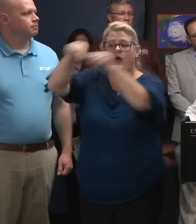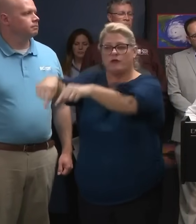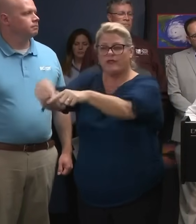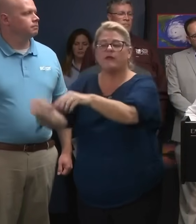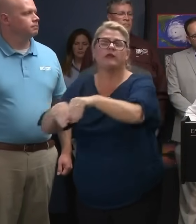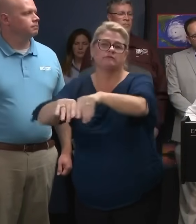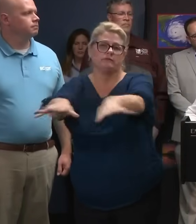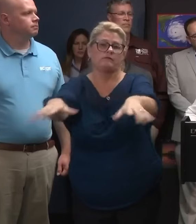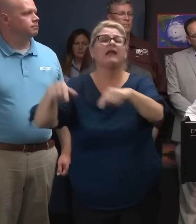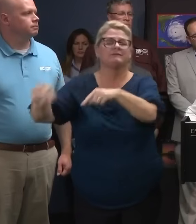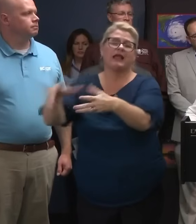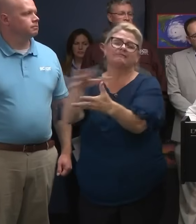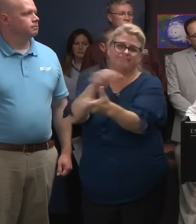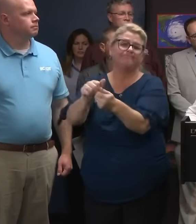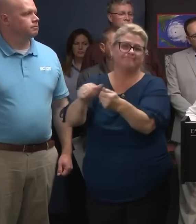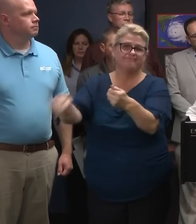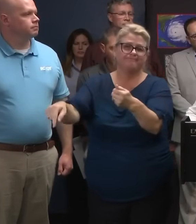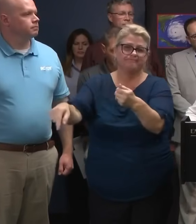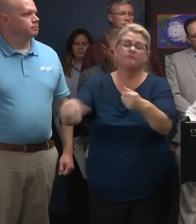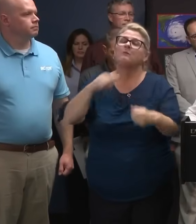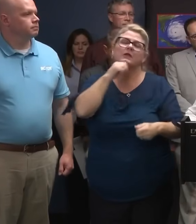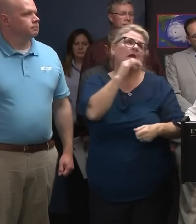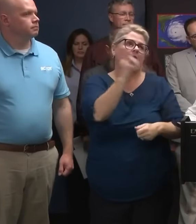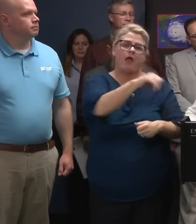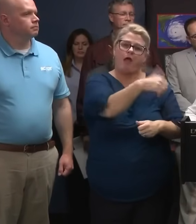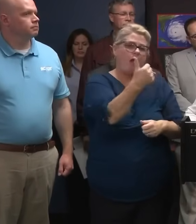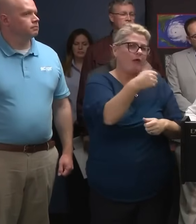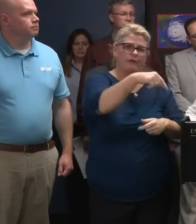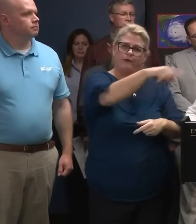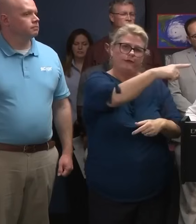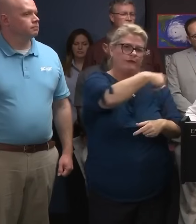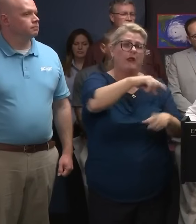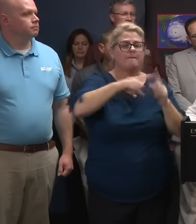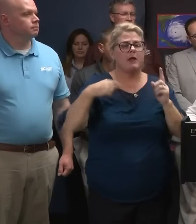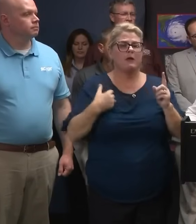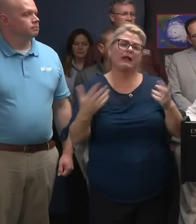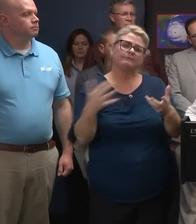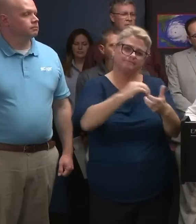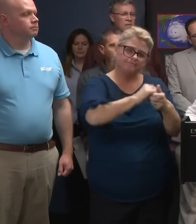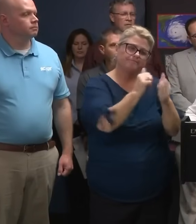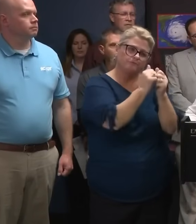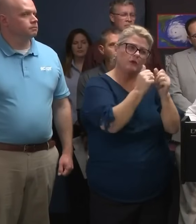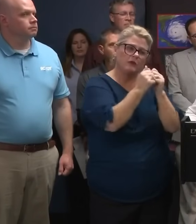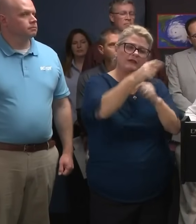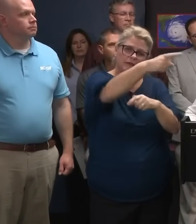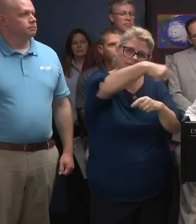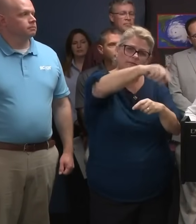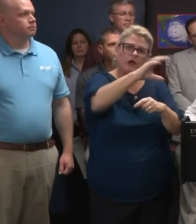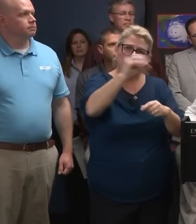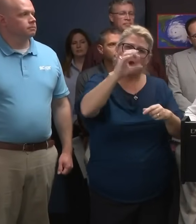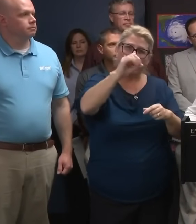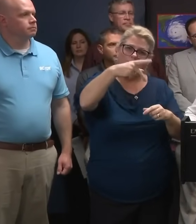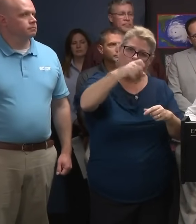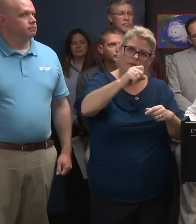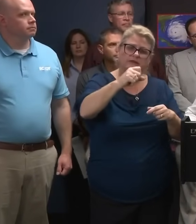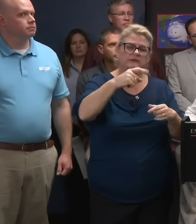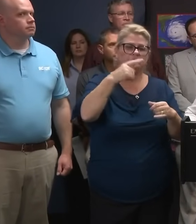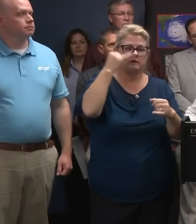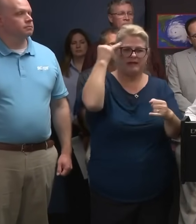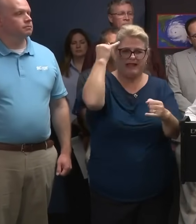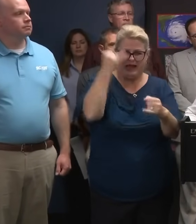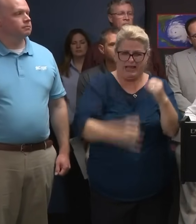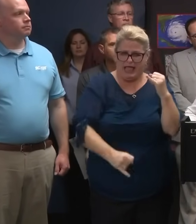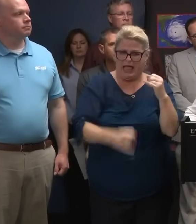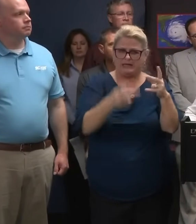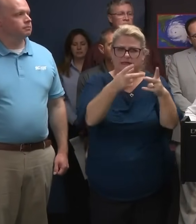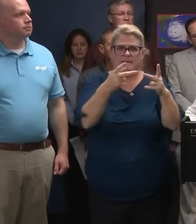of the municipalities in the state have had to deal with. Working collaboratively with the cooperatives, we were able to get our last delivery